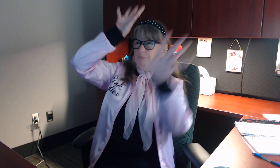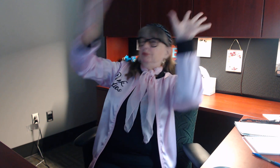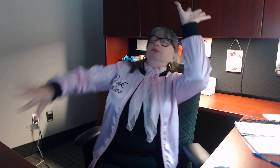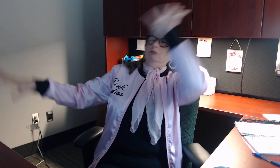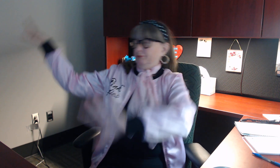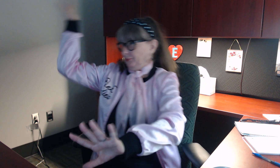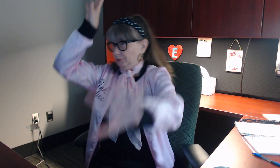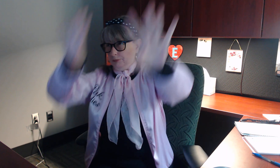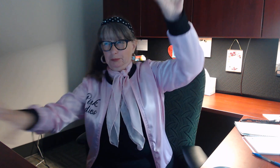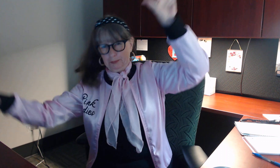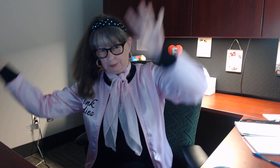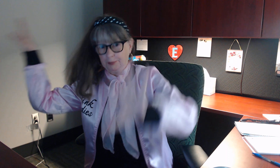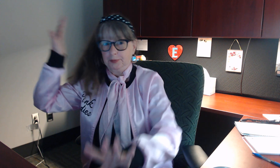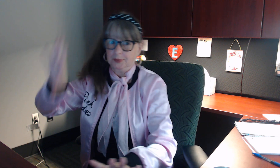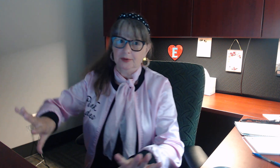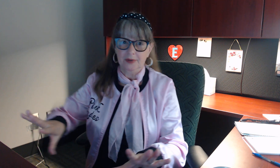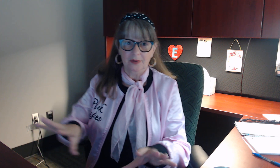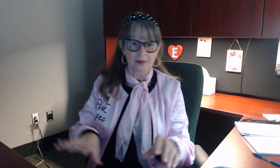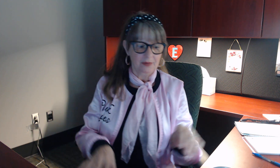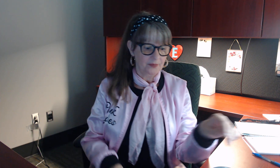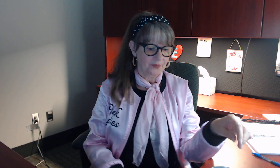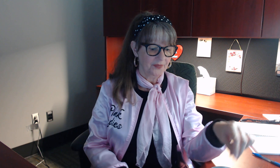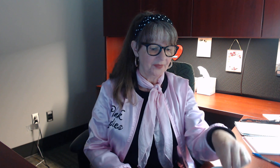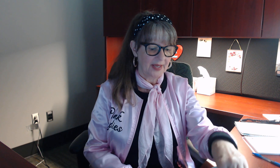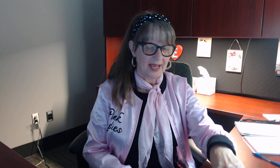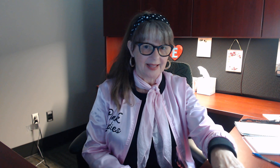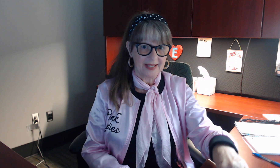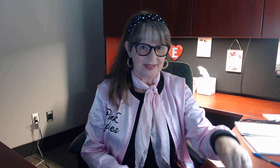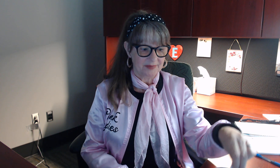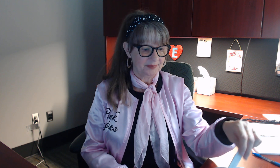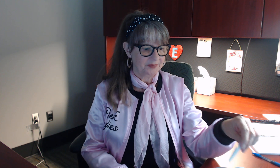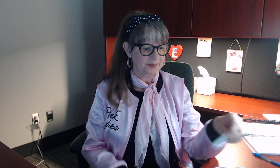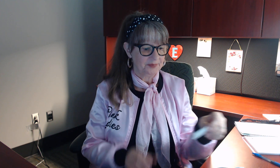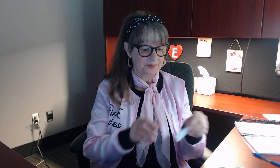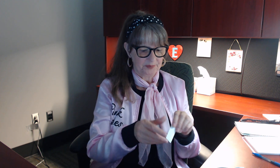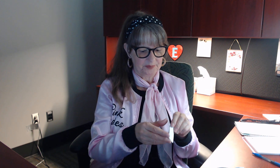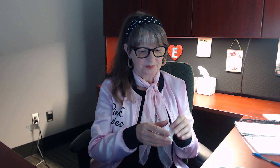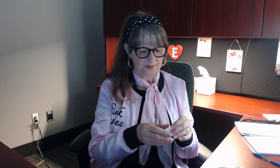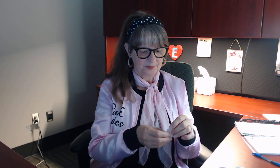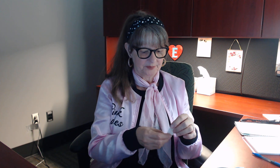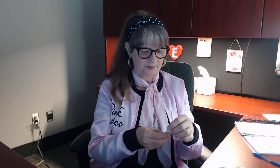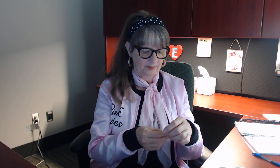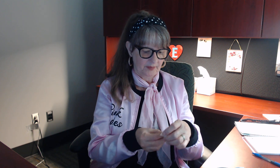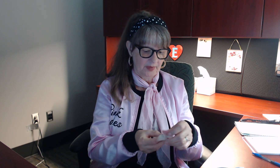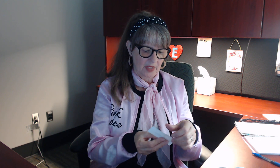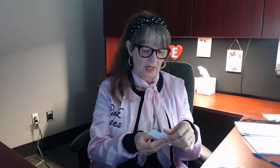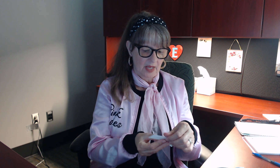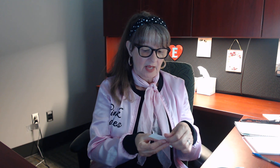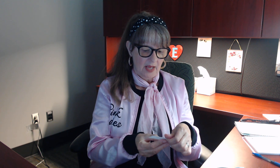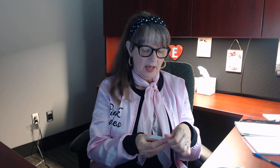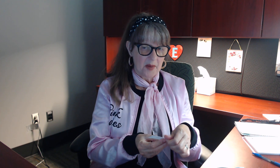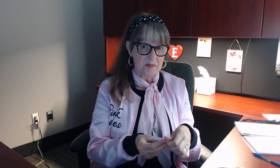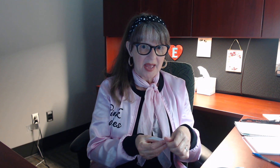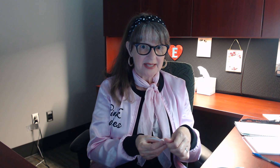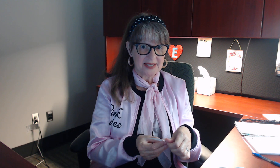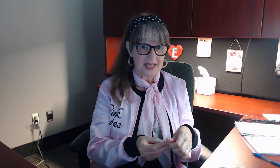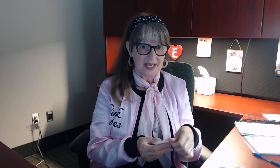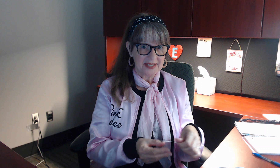that kind of thing. mad scientist.